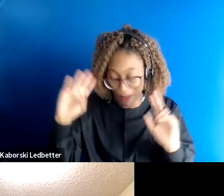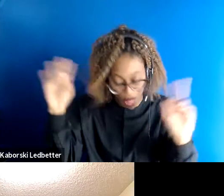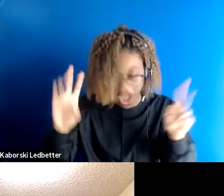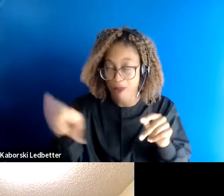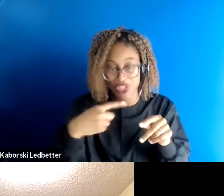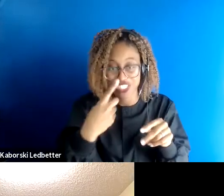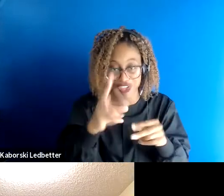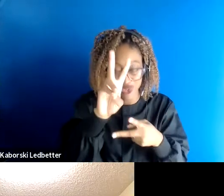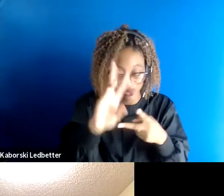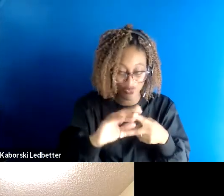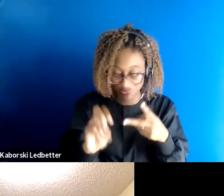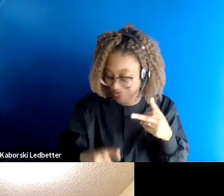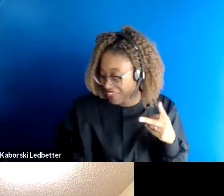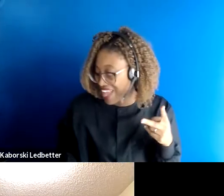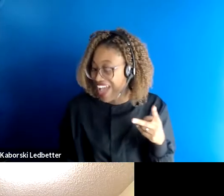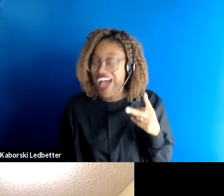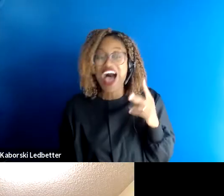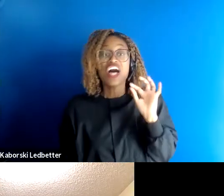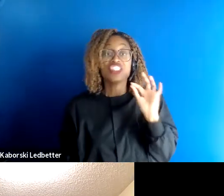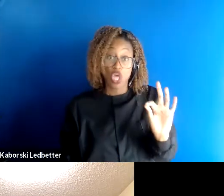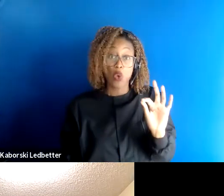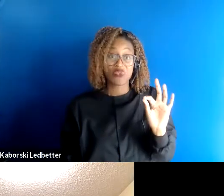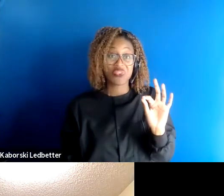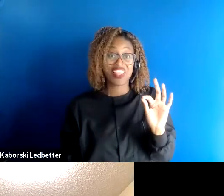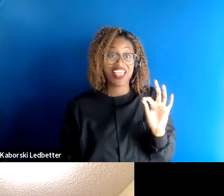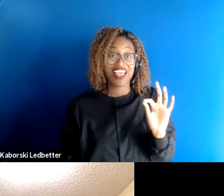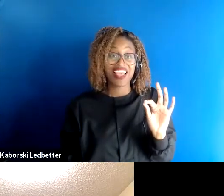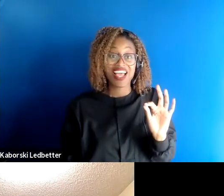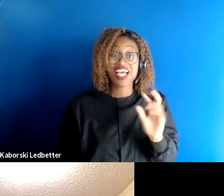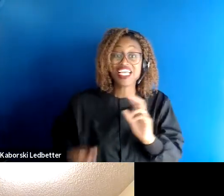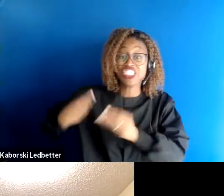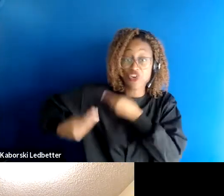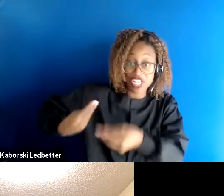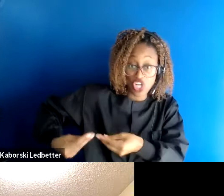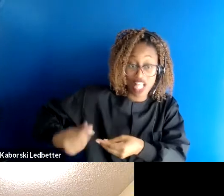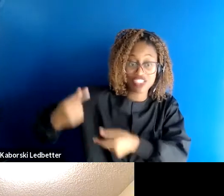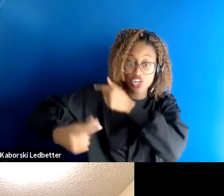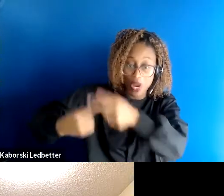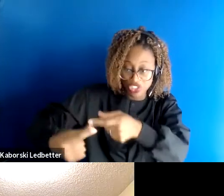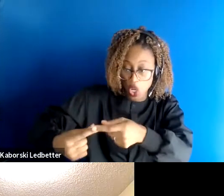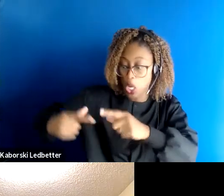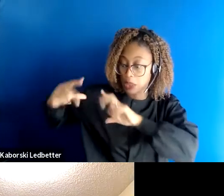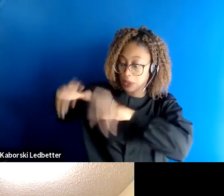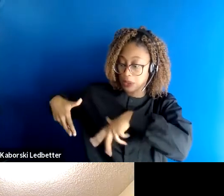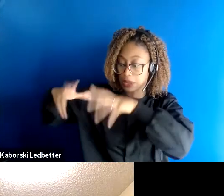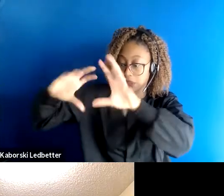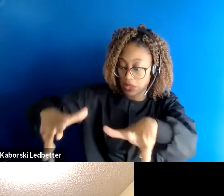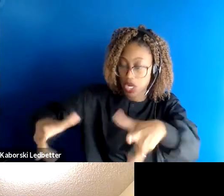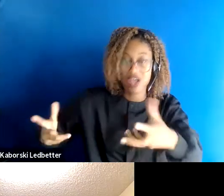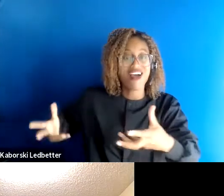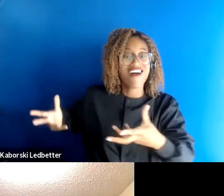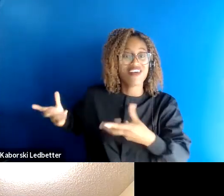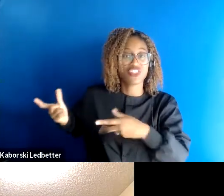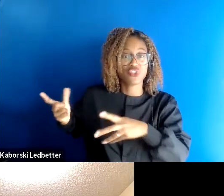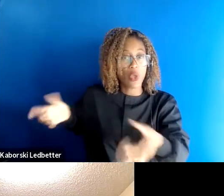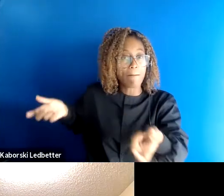of like intergenerational organizing and what it means, and I think also how it